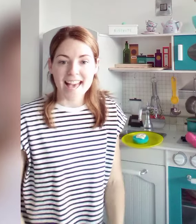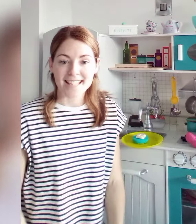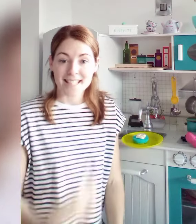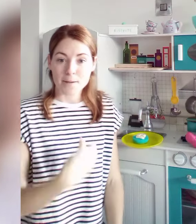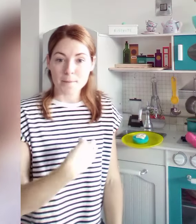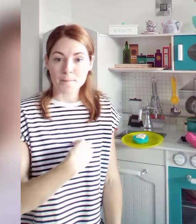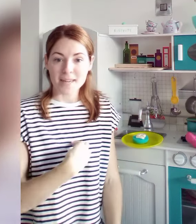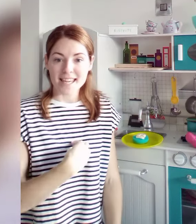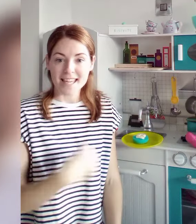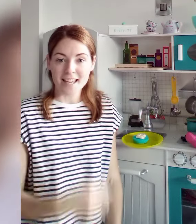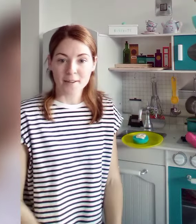and me.